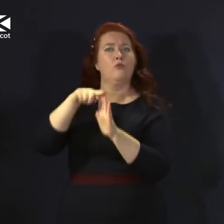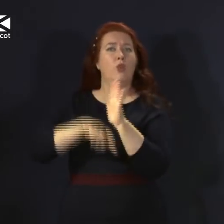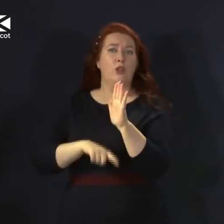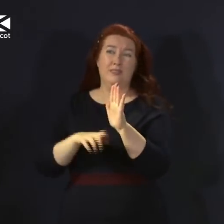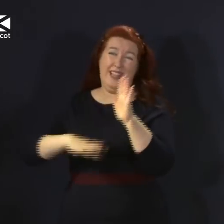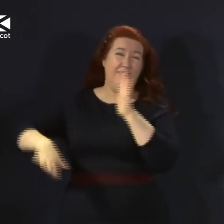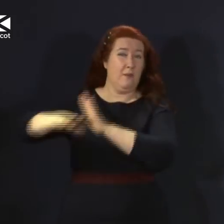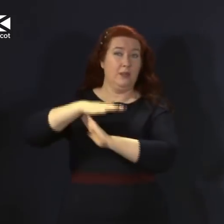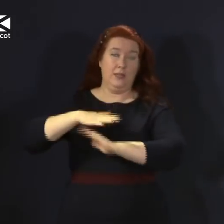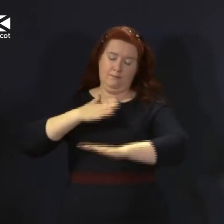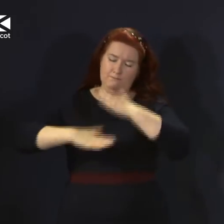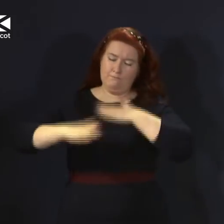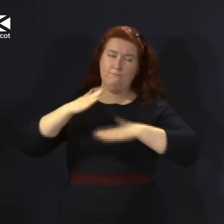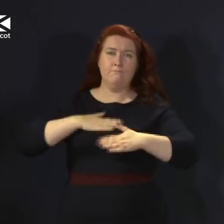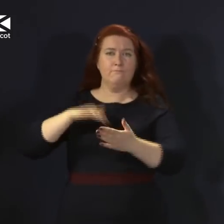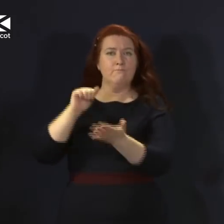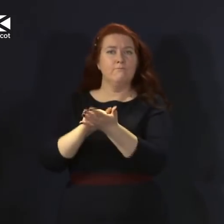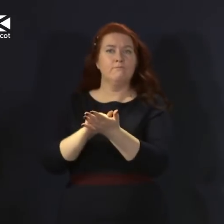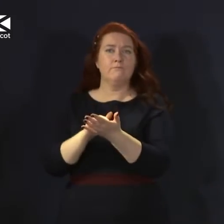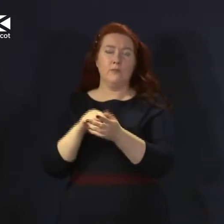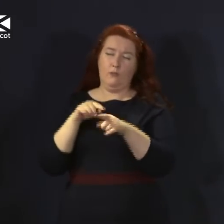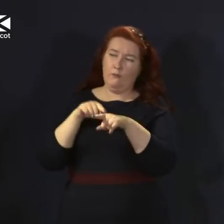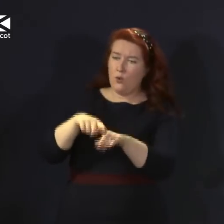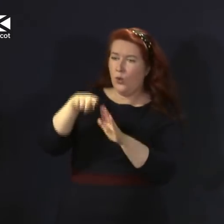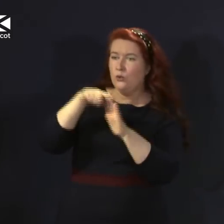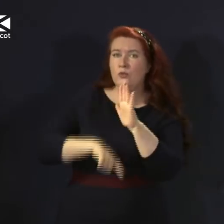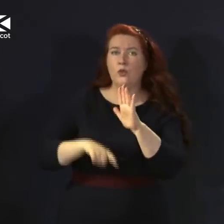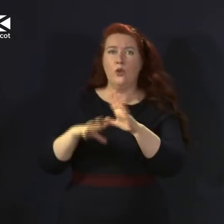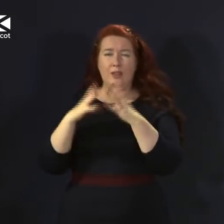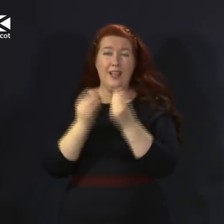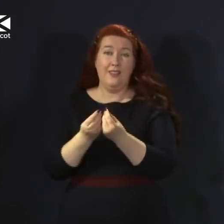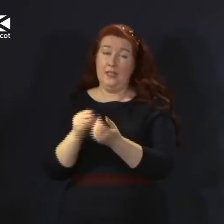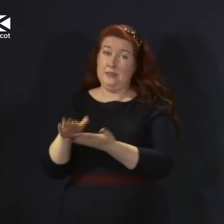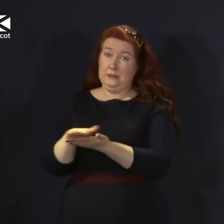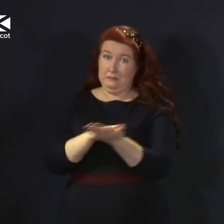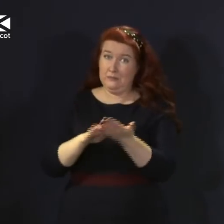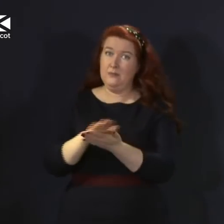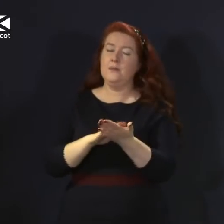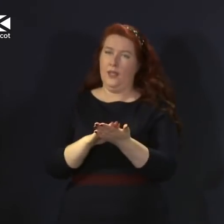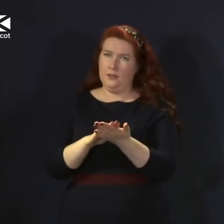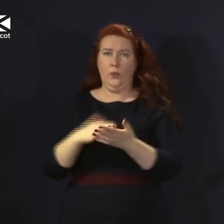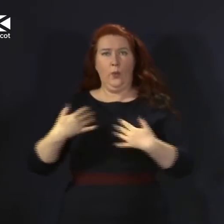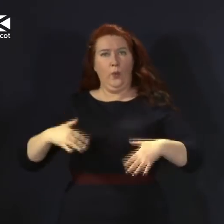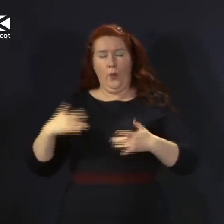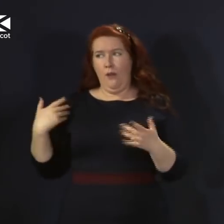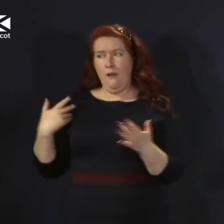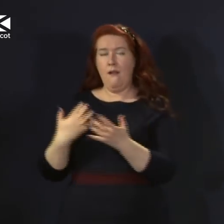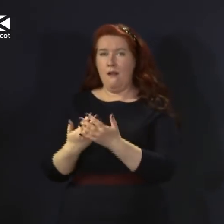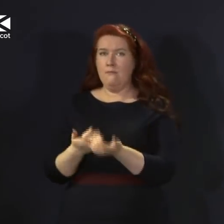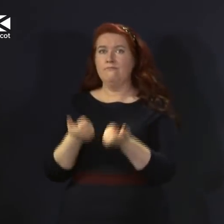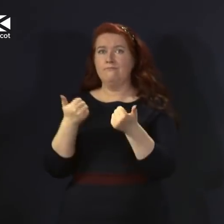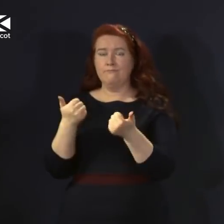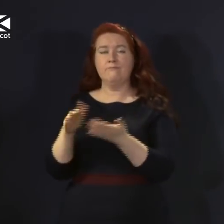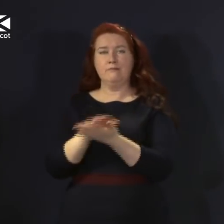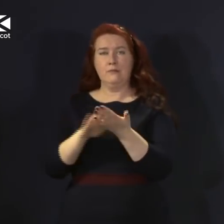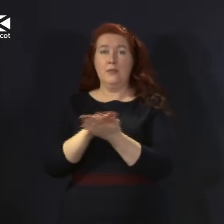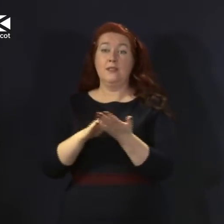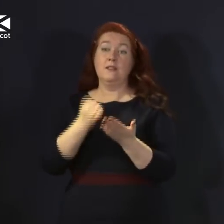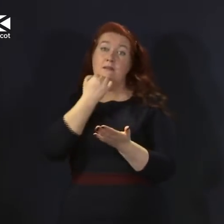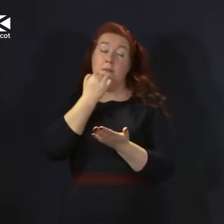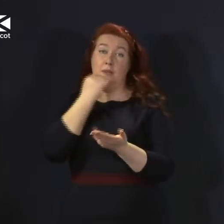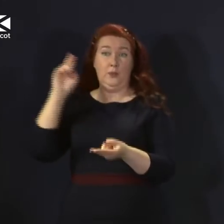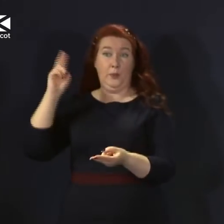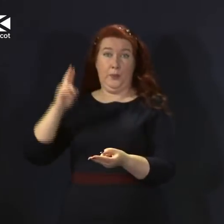general population with the various rules and restrictions that have been in place, all of that has combined to ensure a continued